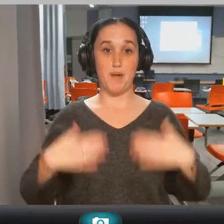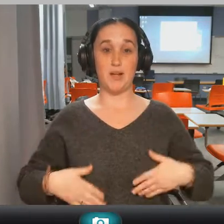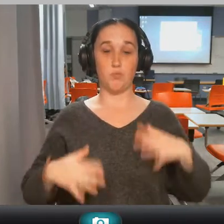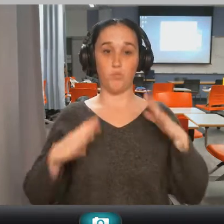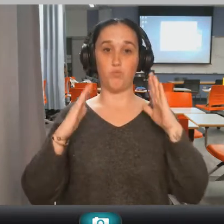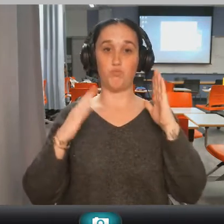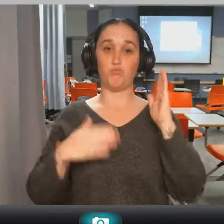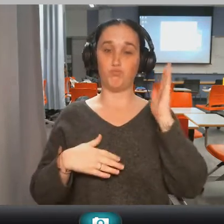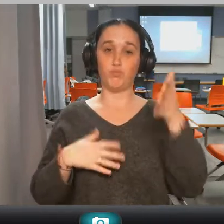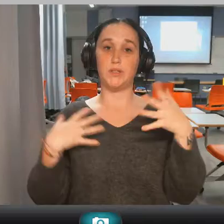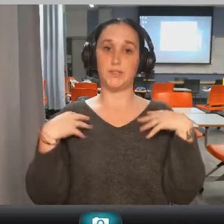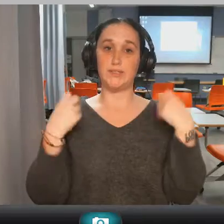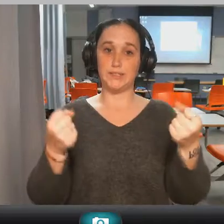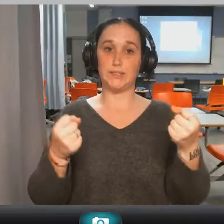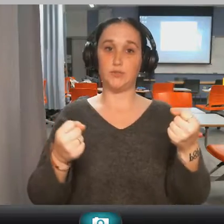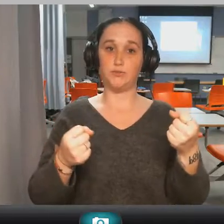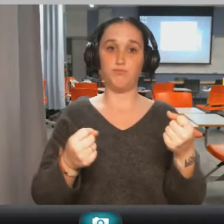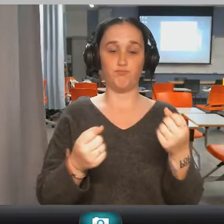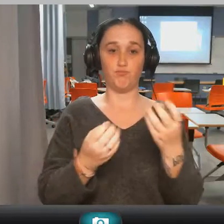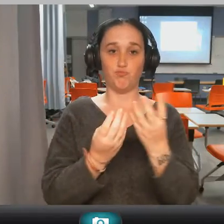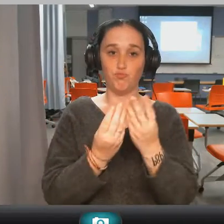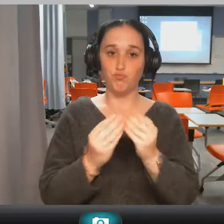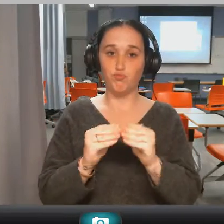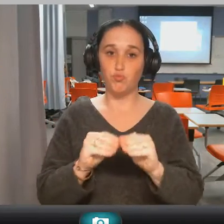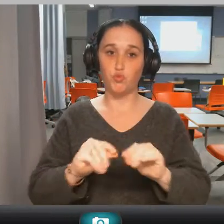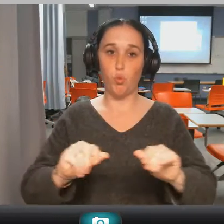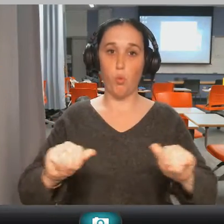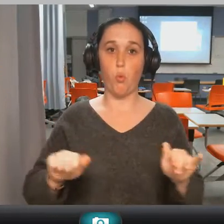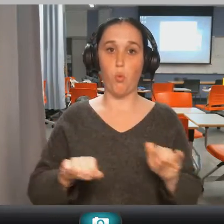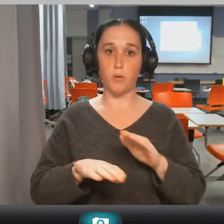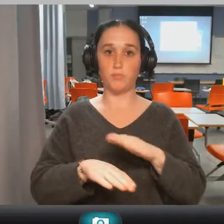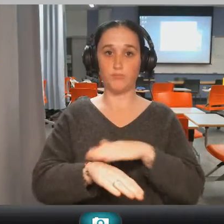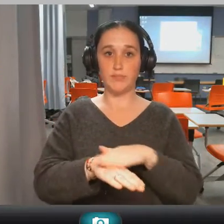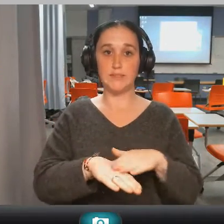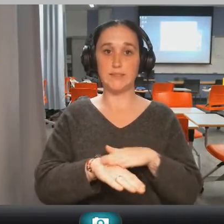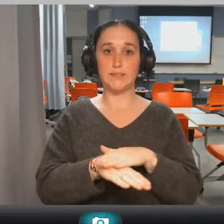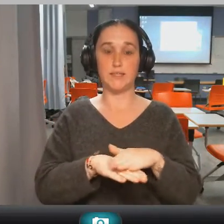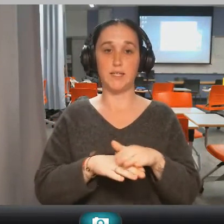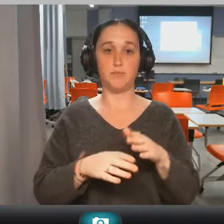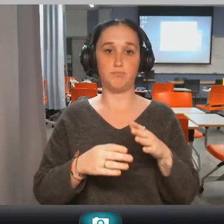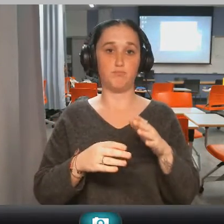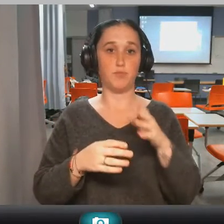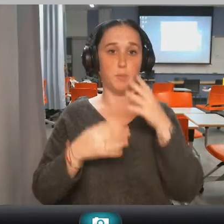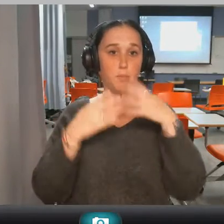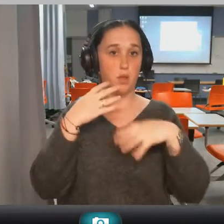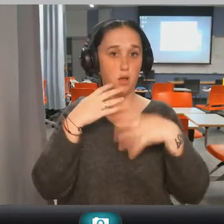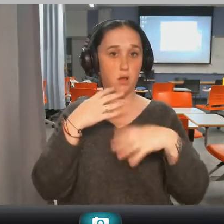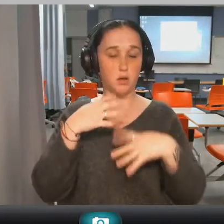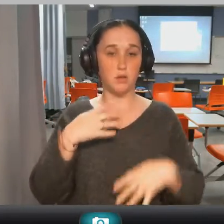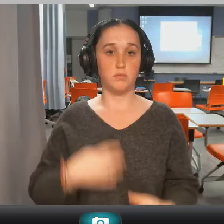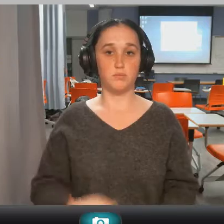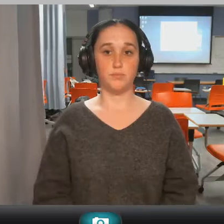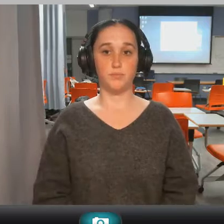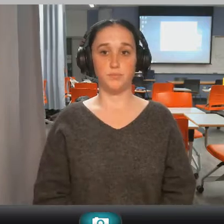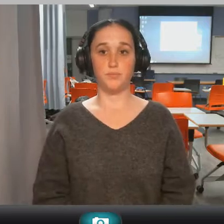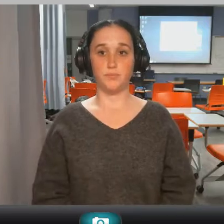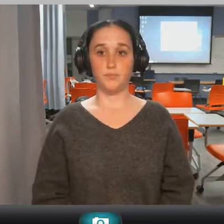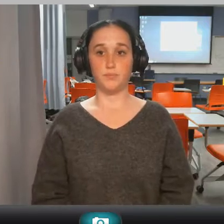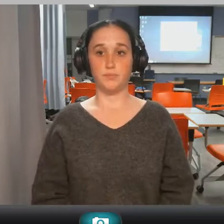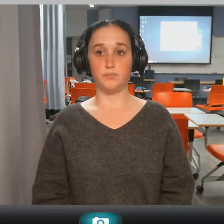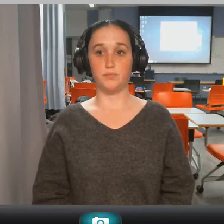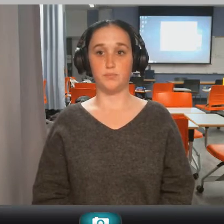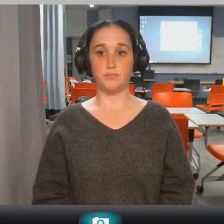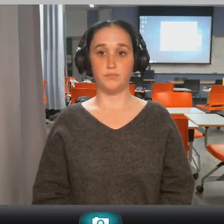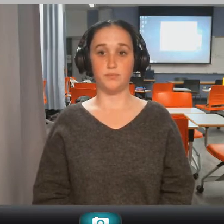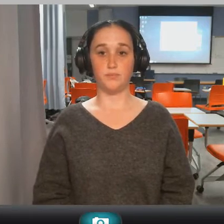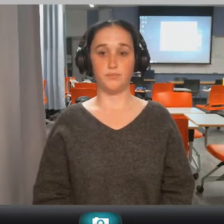coloring becomes lighter and lighter. That's why you see the light yellows and the light greens as the bruise heals. And the way you get bruises